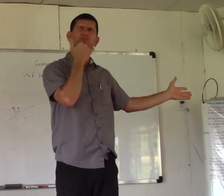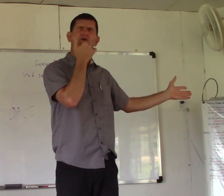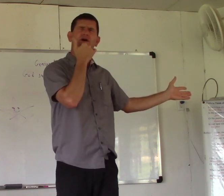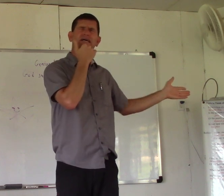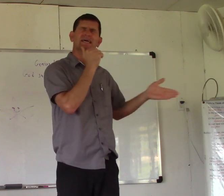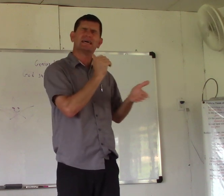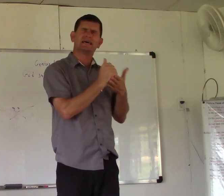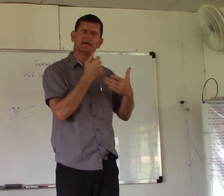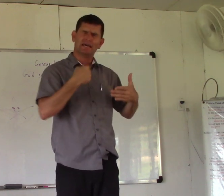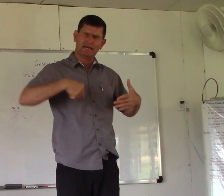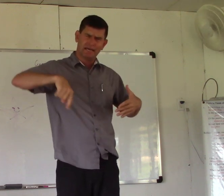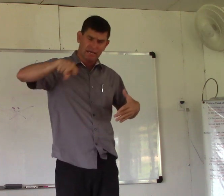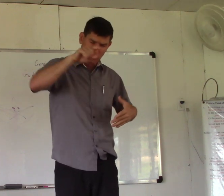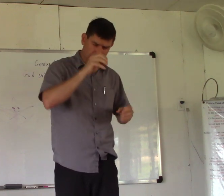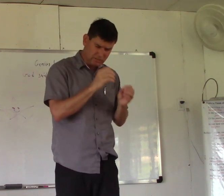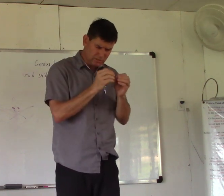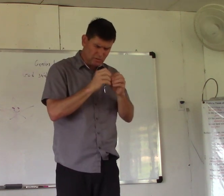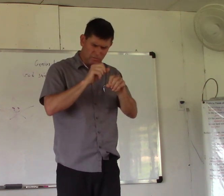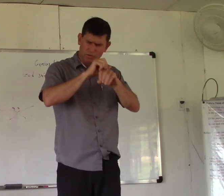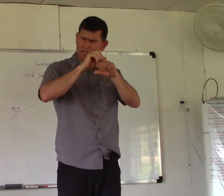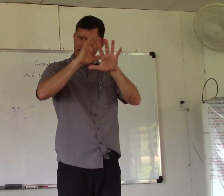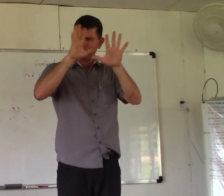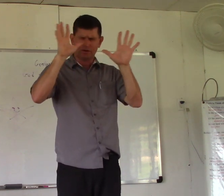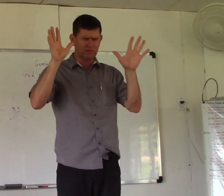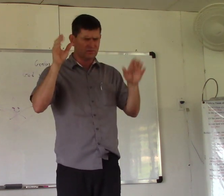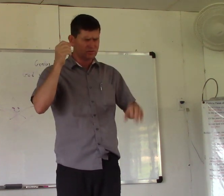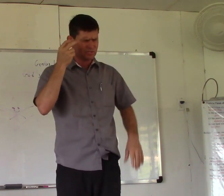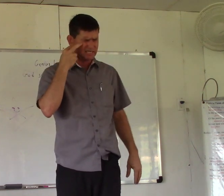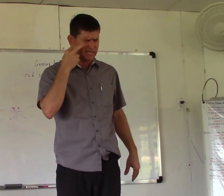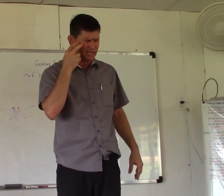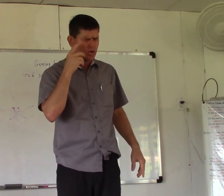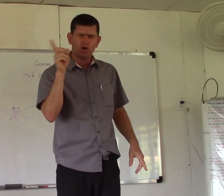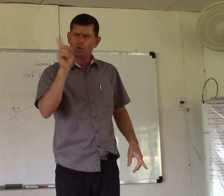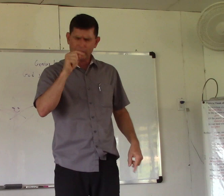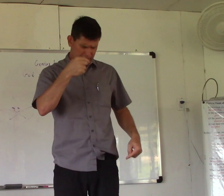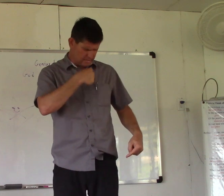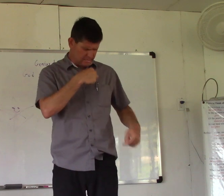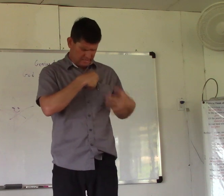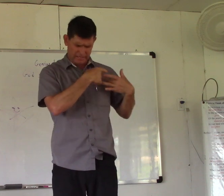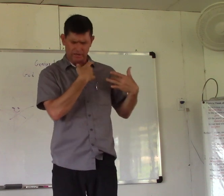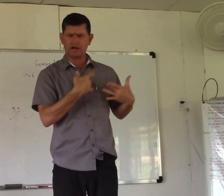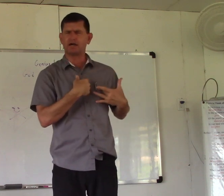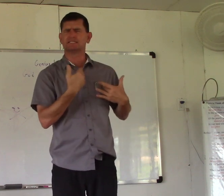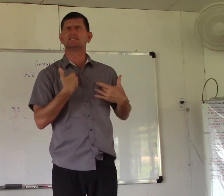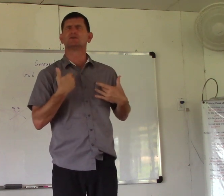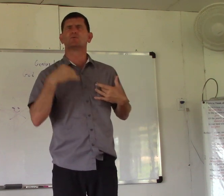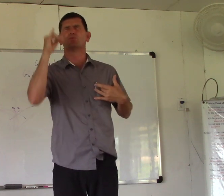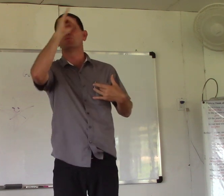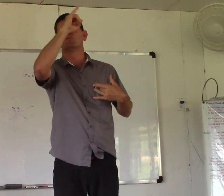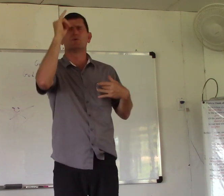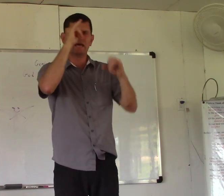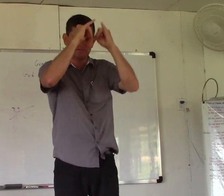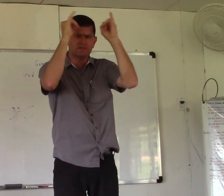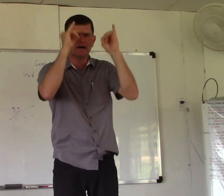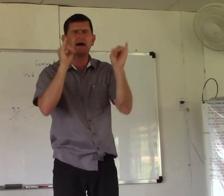strong. Help us more clear see where in our hearts we have